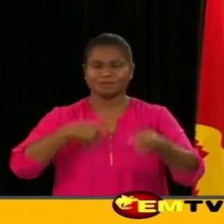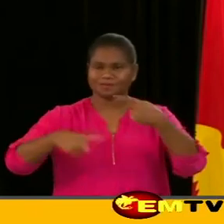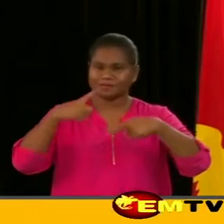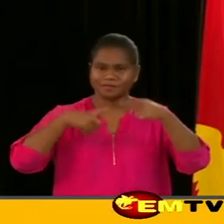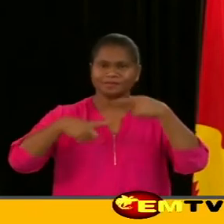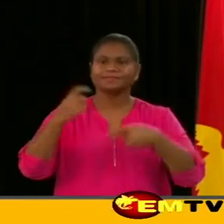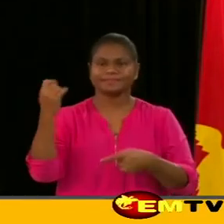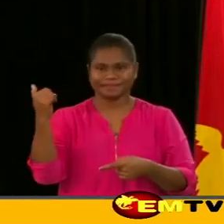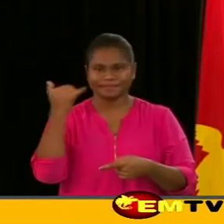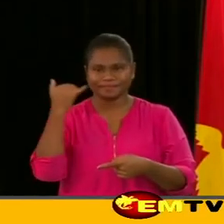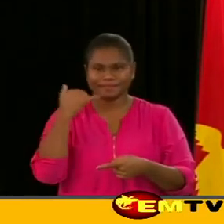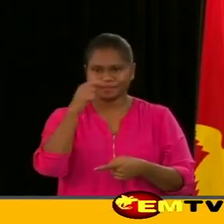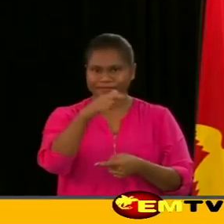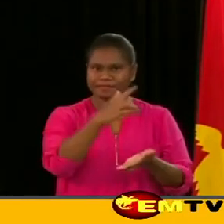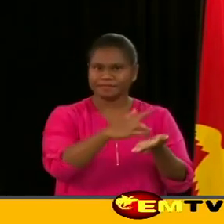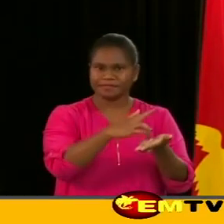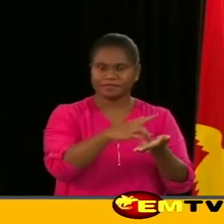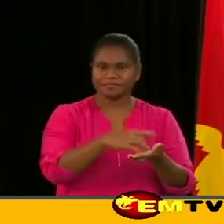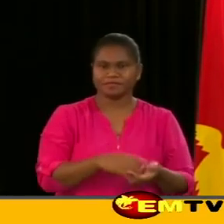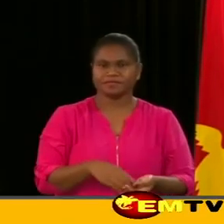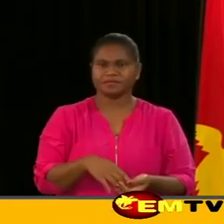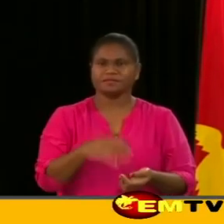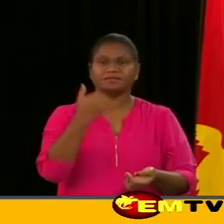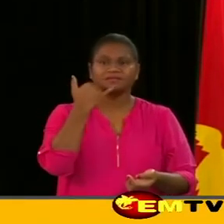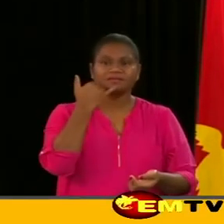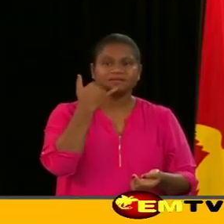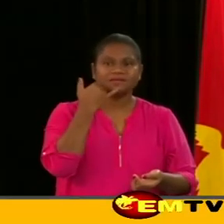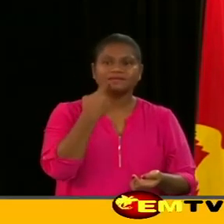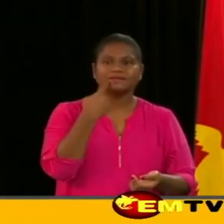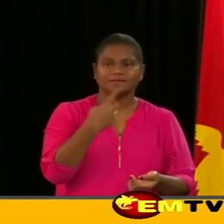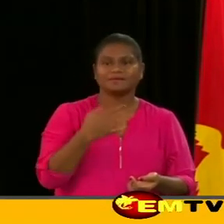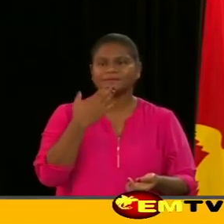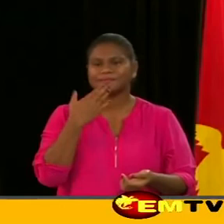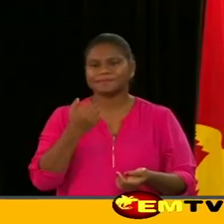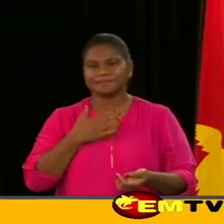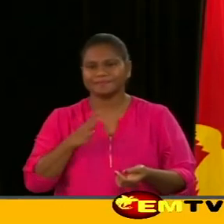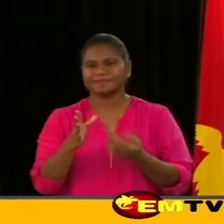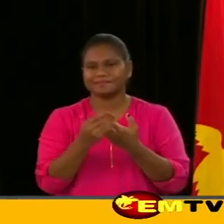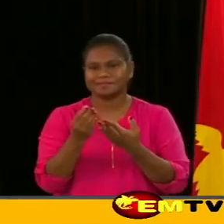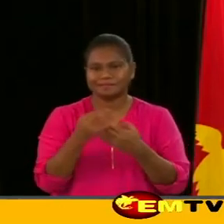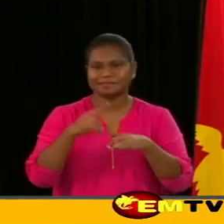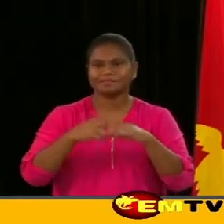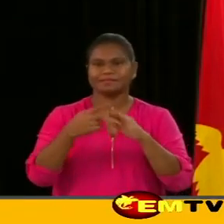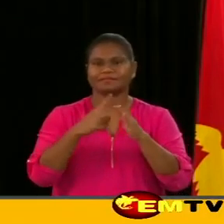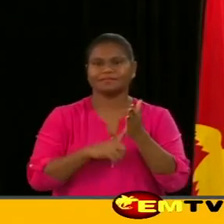calls about sending flex back to people, and they come up with really